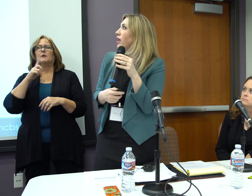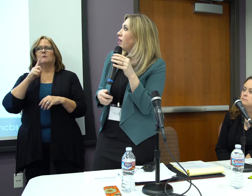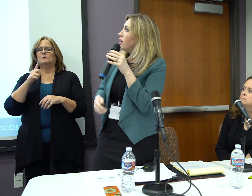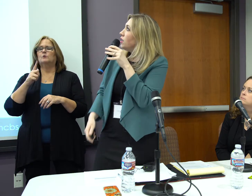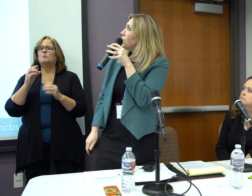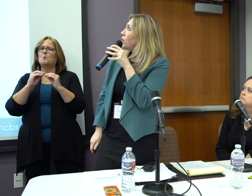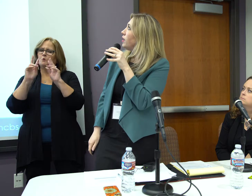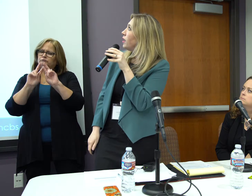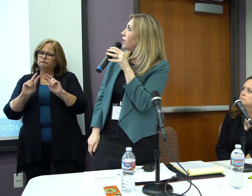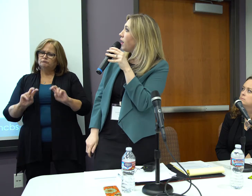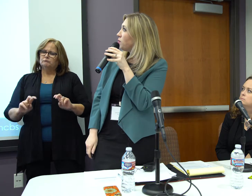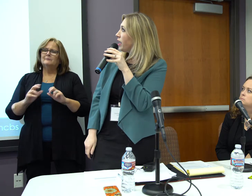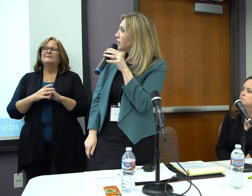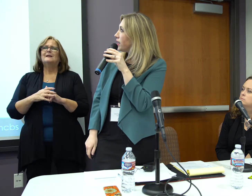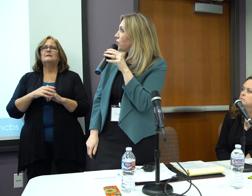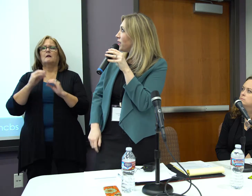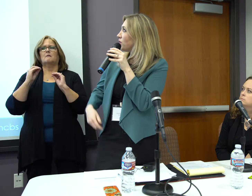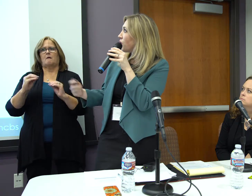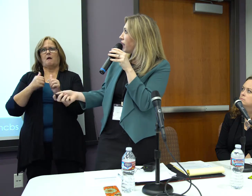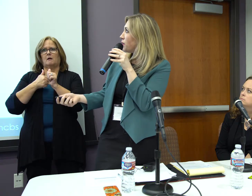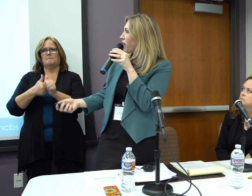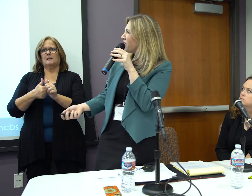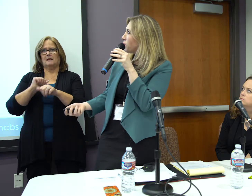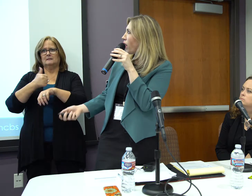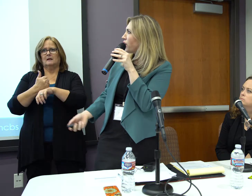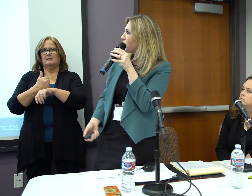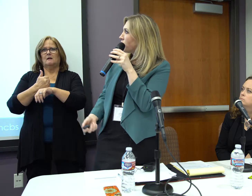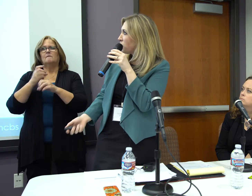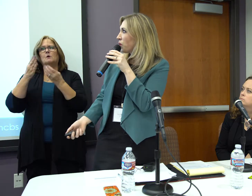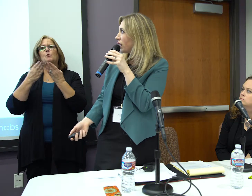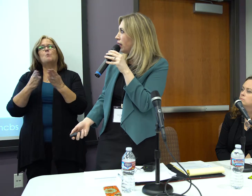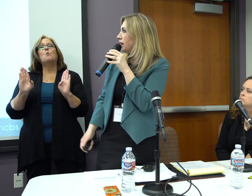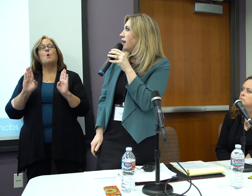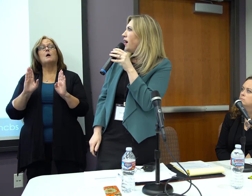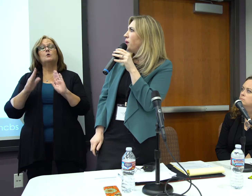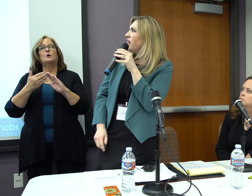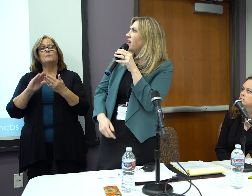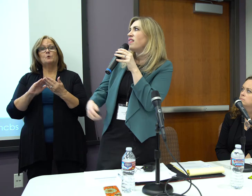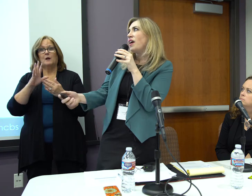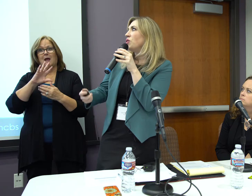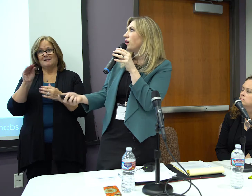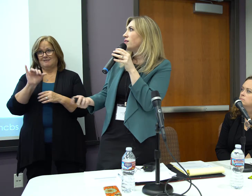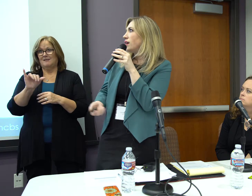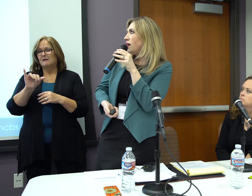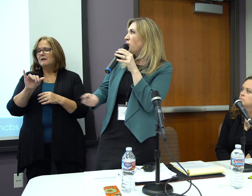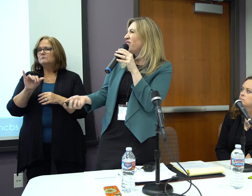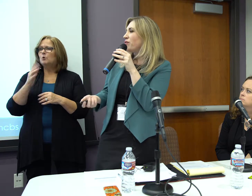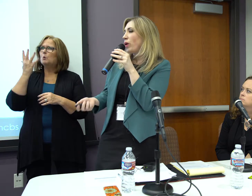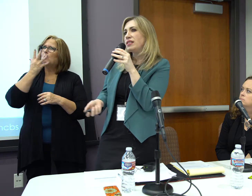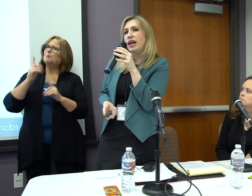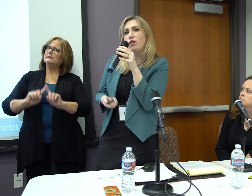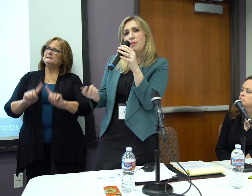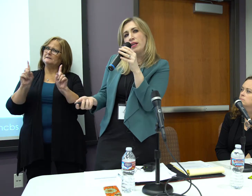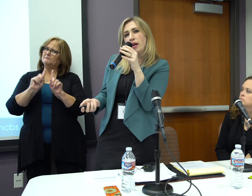heightened scrutiny. So a non-compliant setting would be located apart from the broader community. And again, I think that could look a number